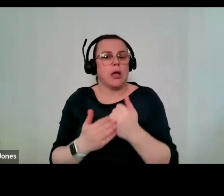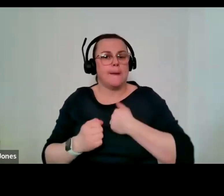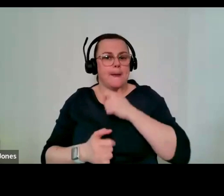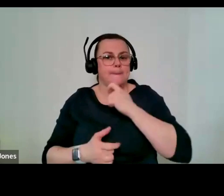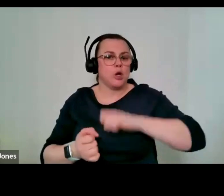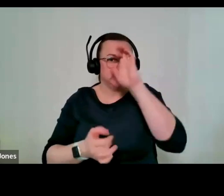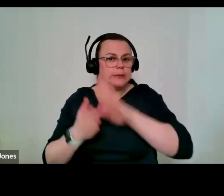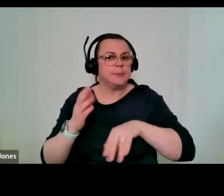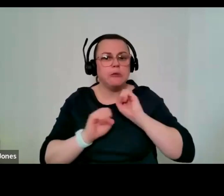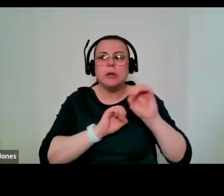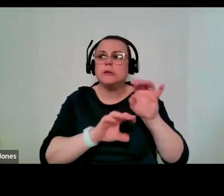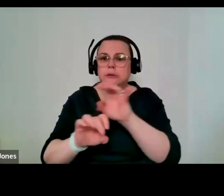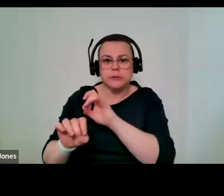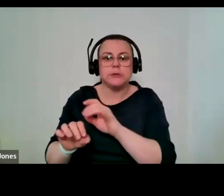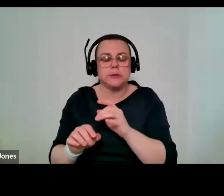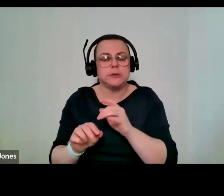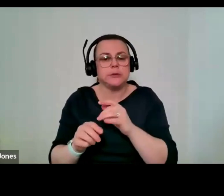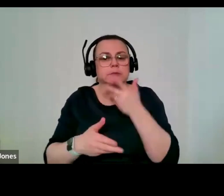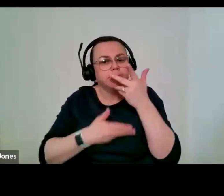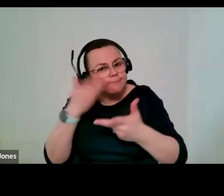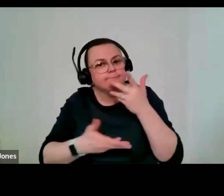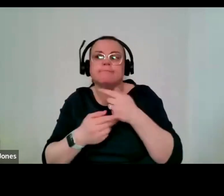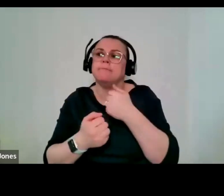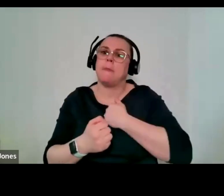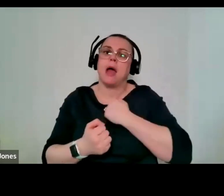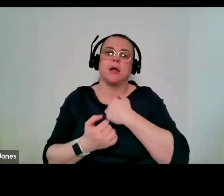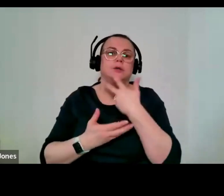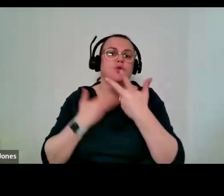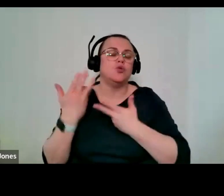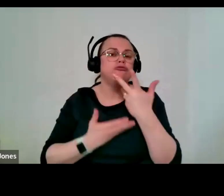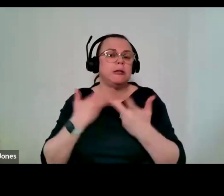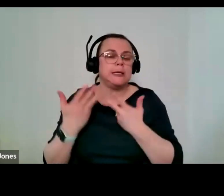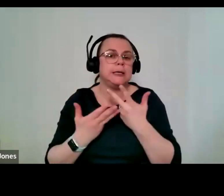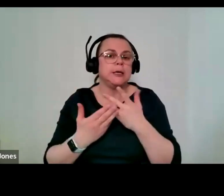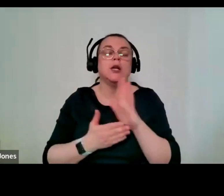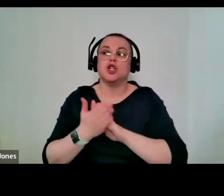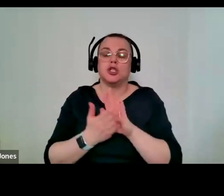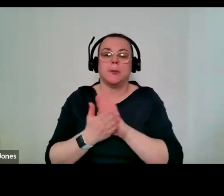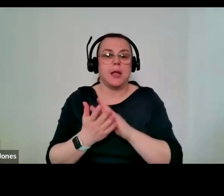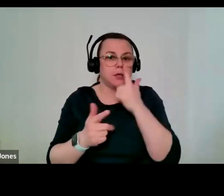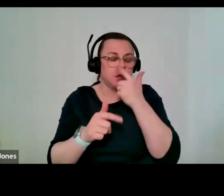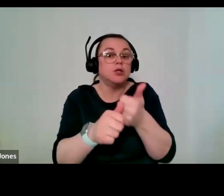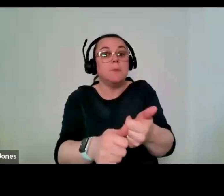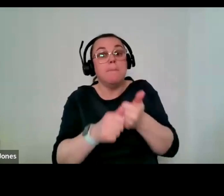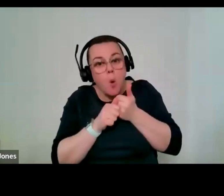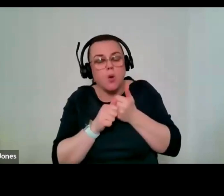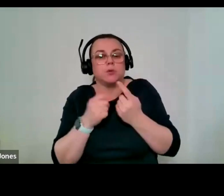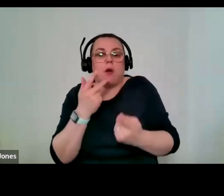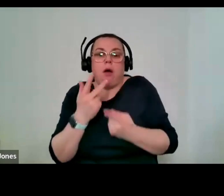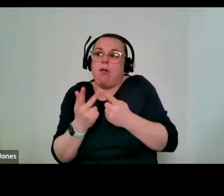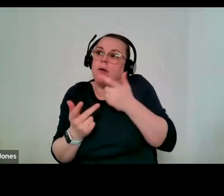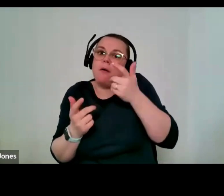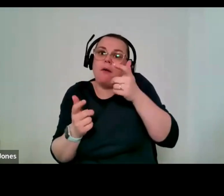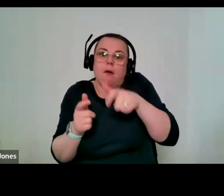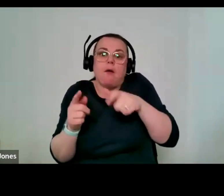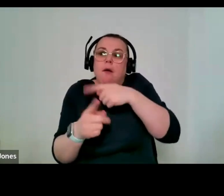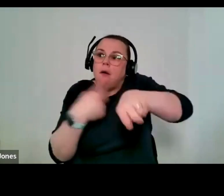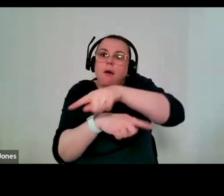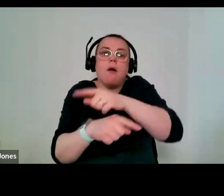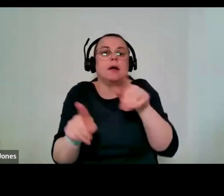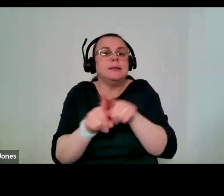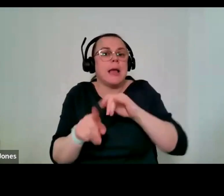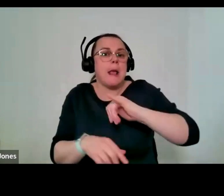experiences and my personal story. And I was able to get more support from other people who also had hearing